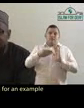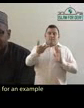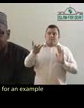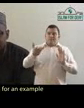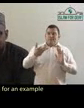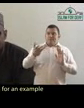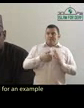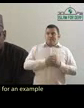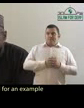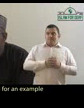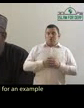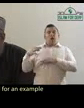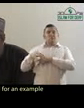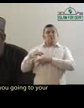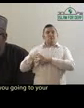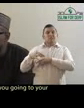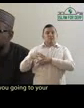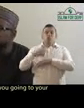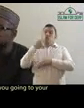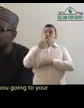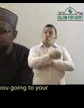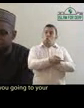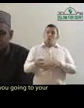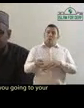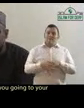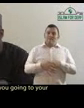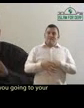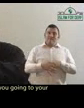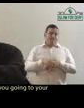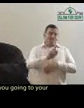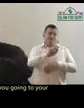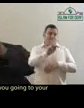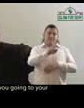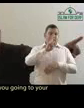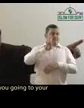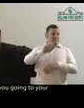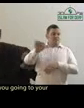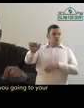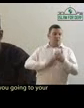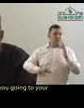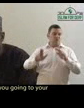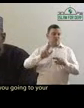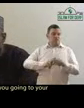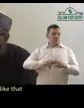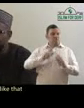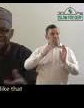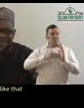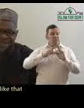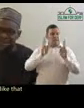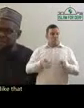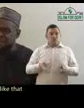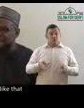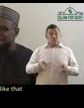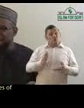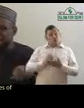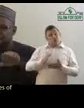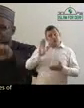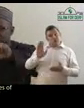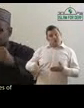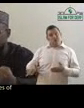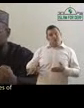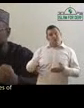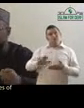that the husband, for an example, says to his wife, I don't want you going to your mother's house. He shouldn't say something like